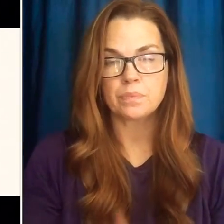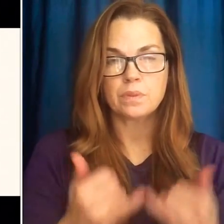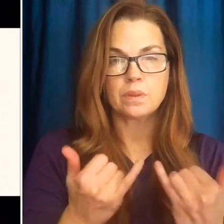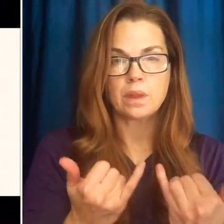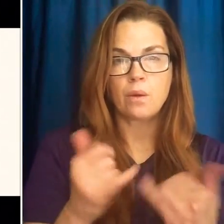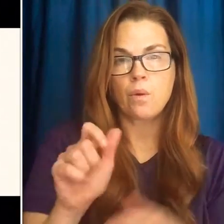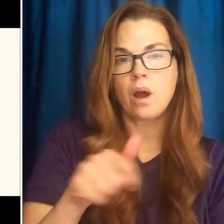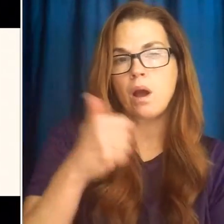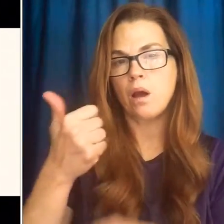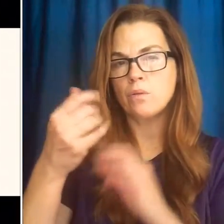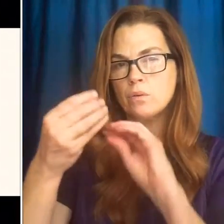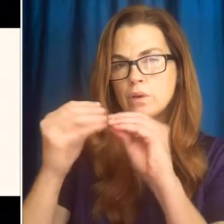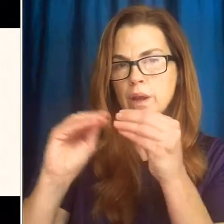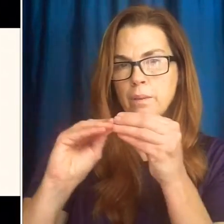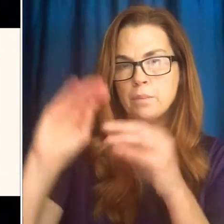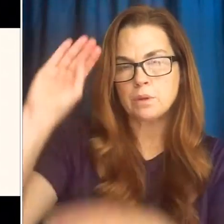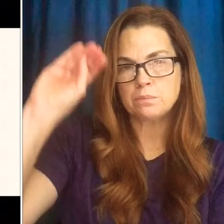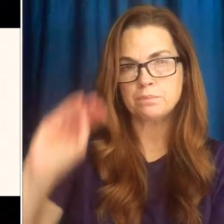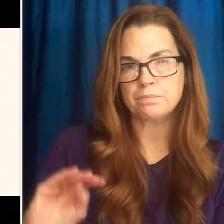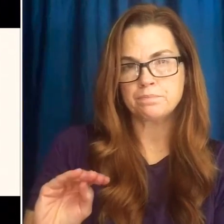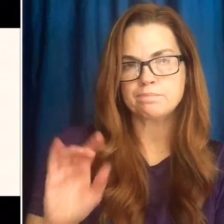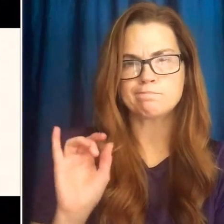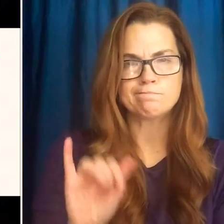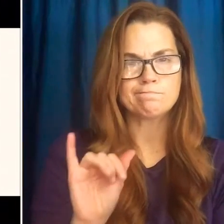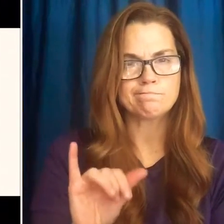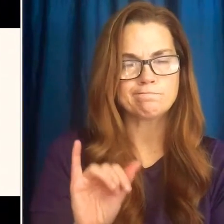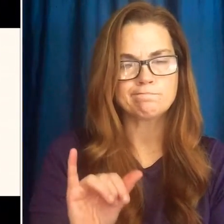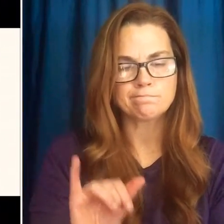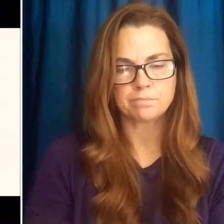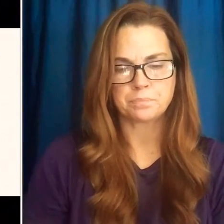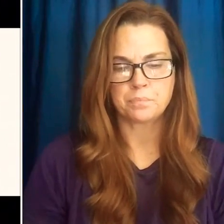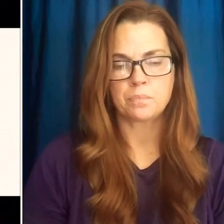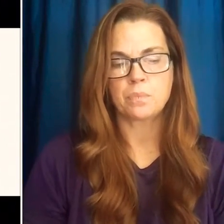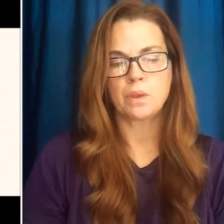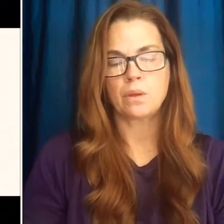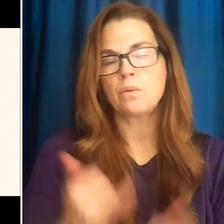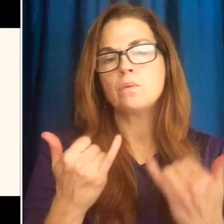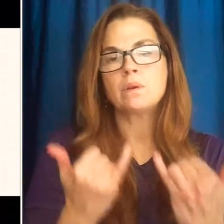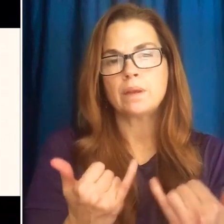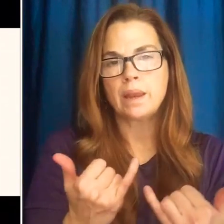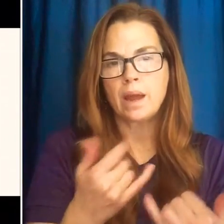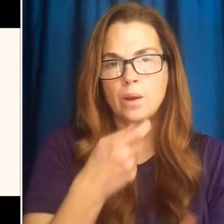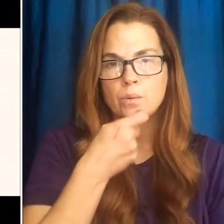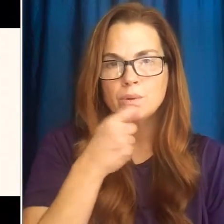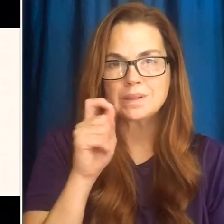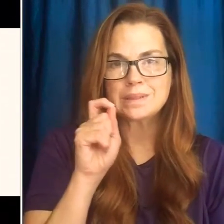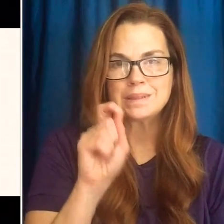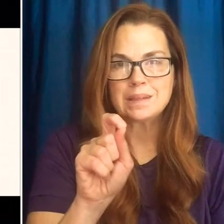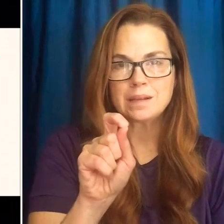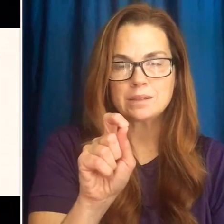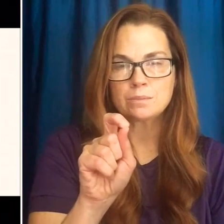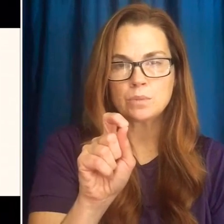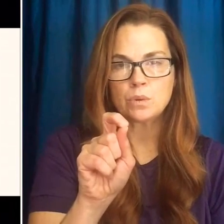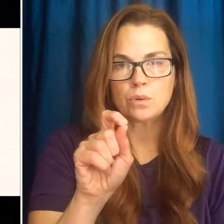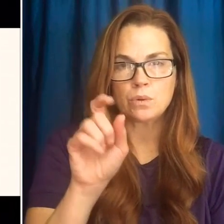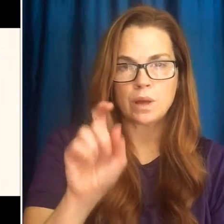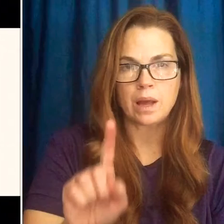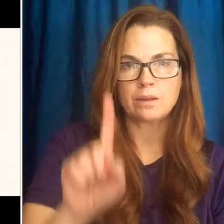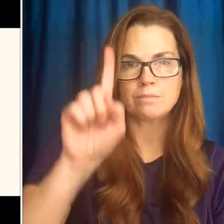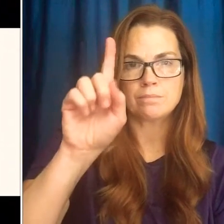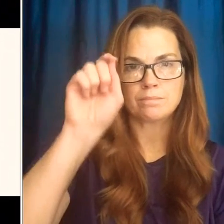let's add a decimal to our dividend and push it to the top of the house. And then add a